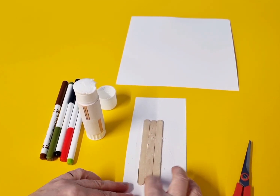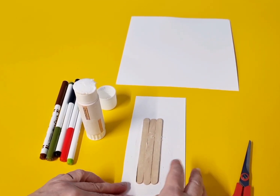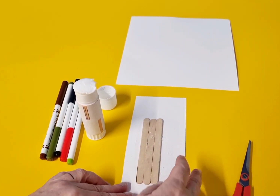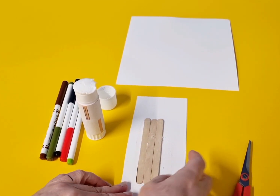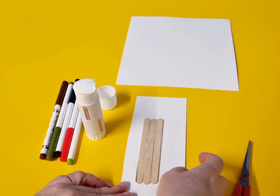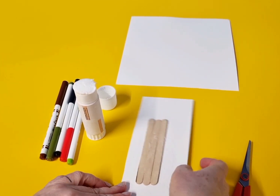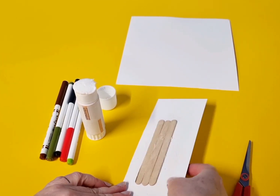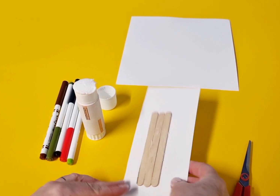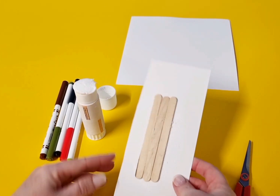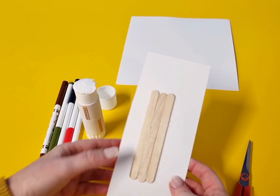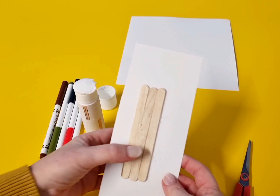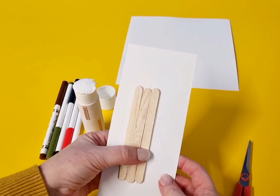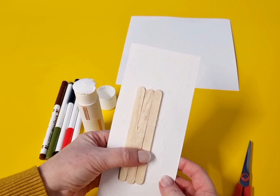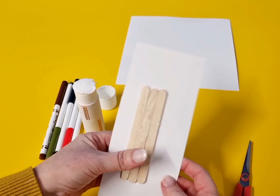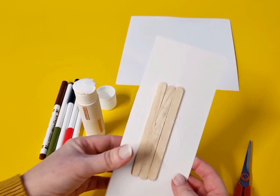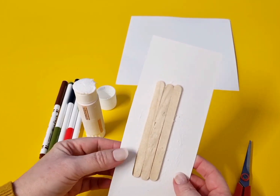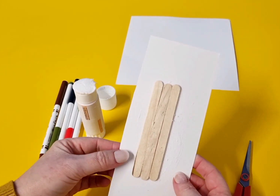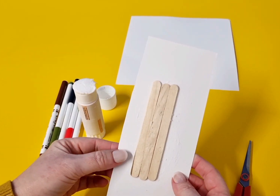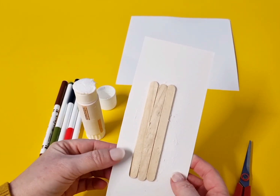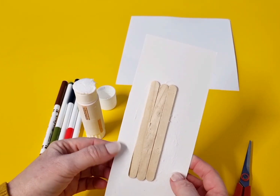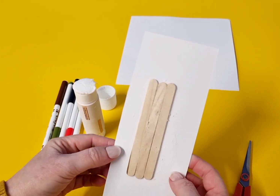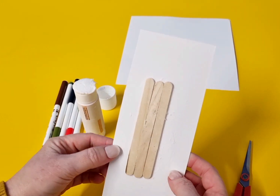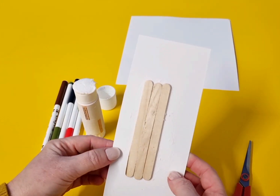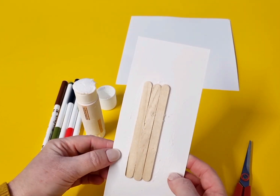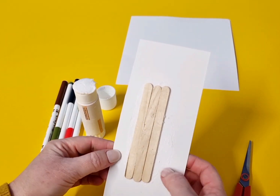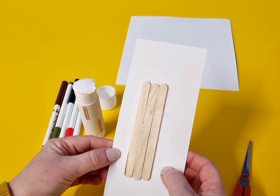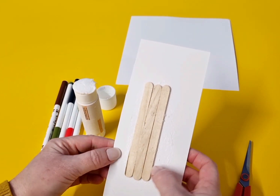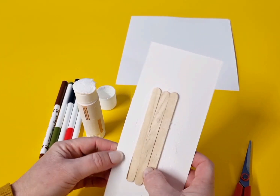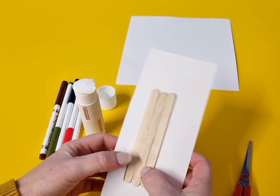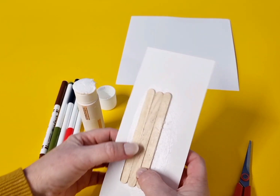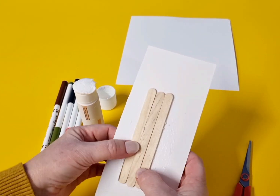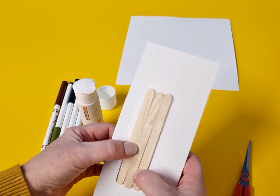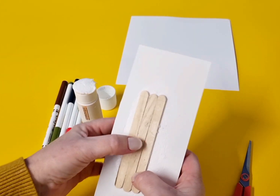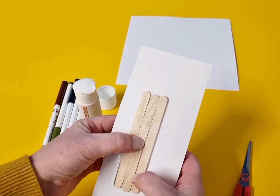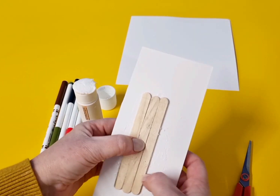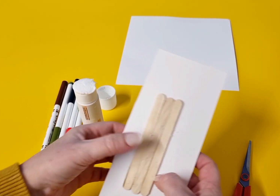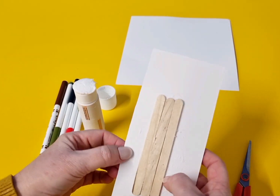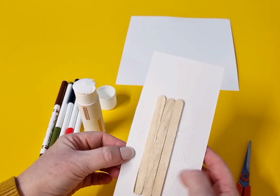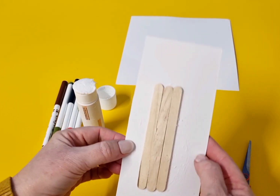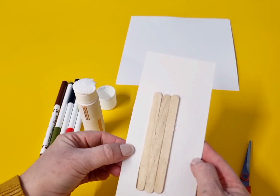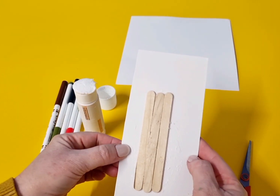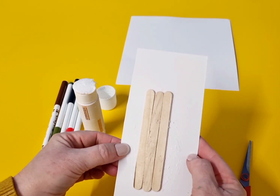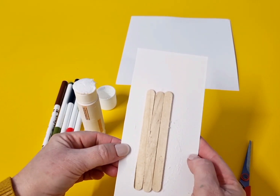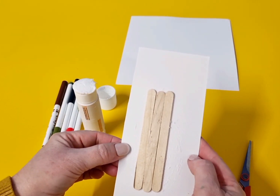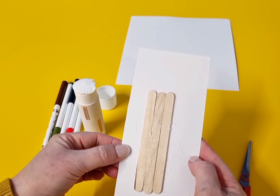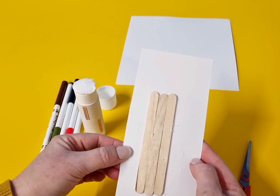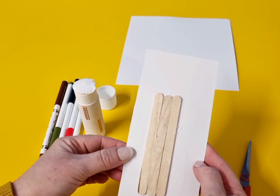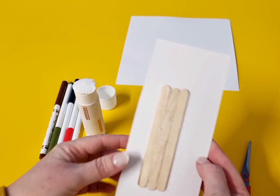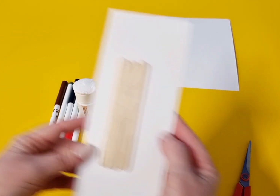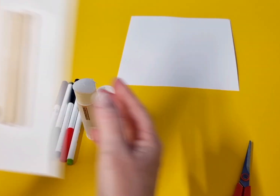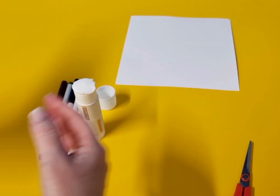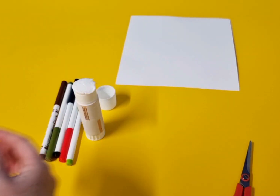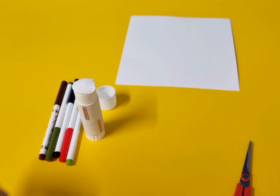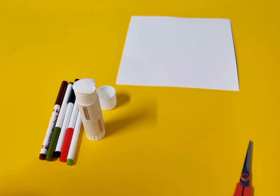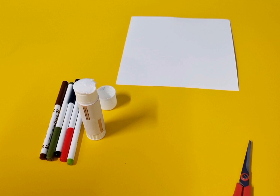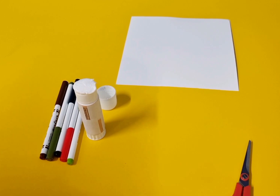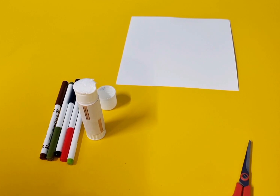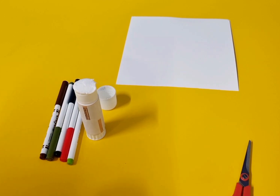side and let it dry, and then we'll come back and cut it out. So pop